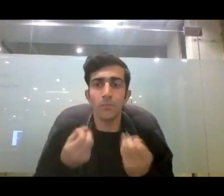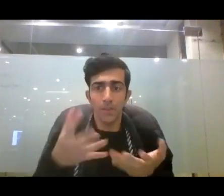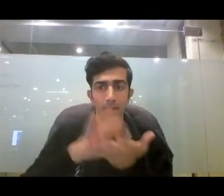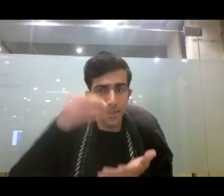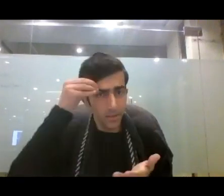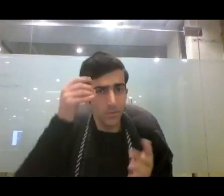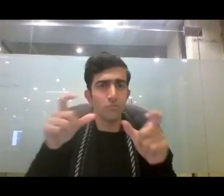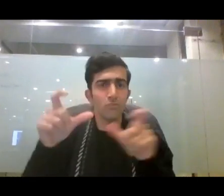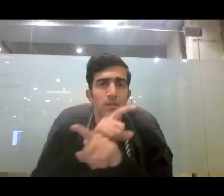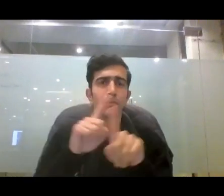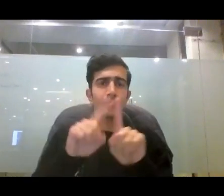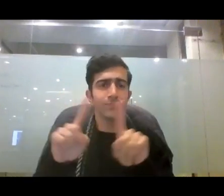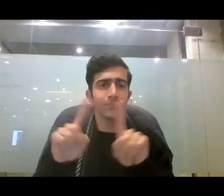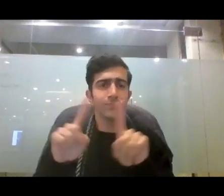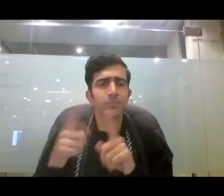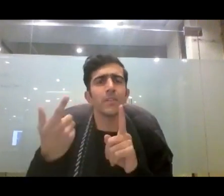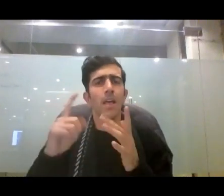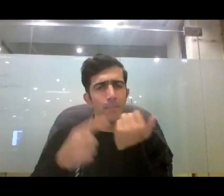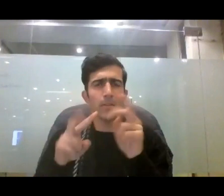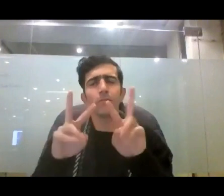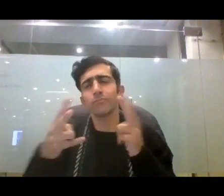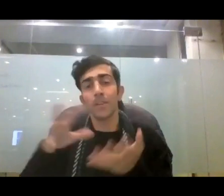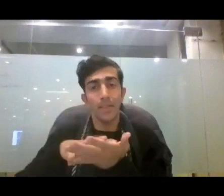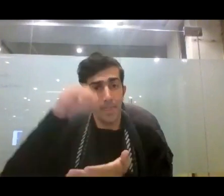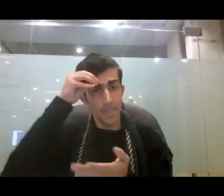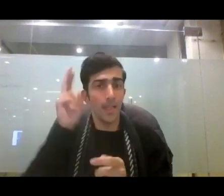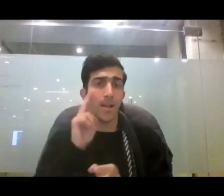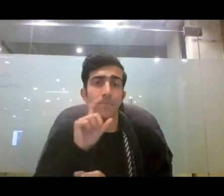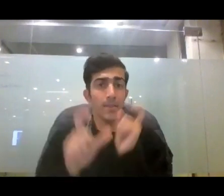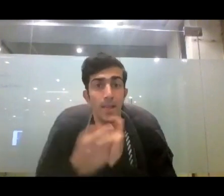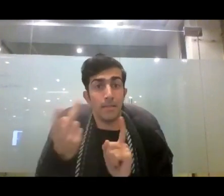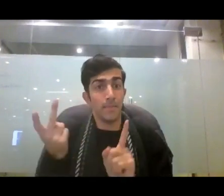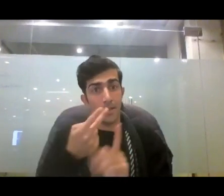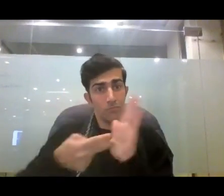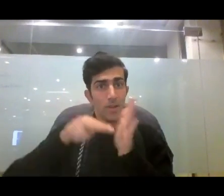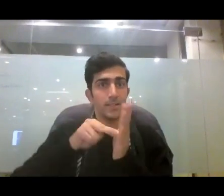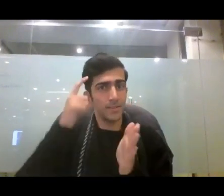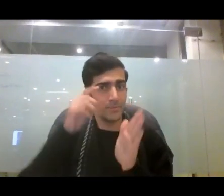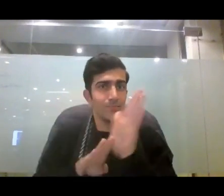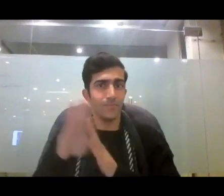story, and I started from the graphic designing skill, and if we